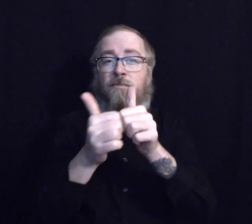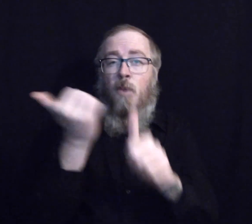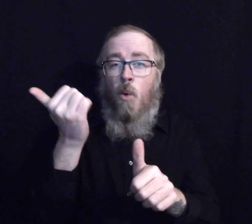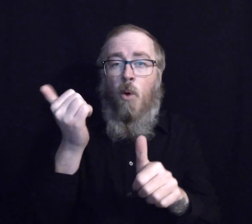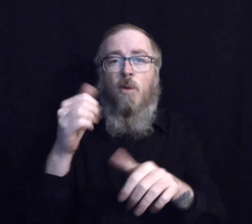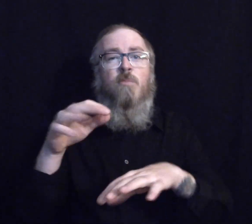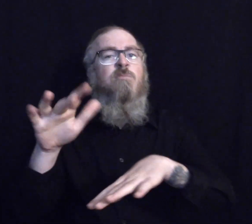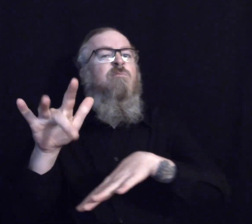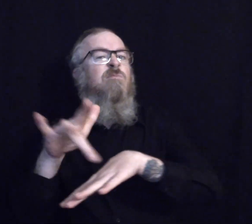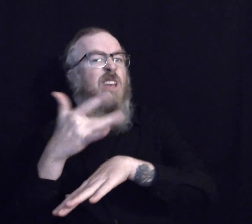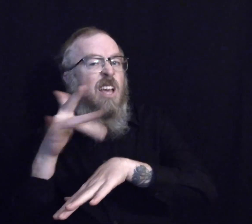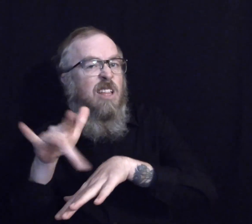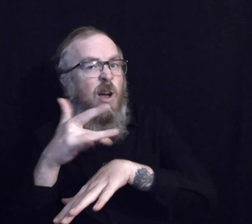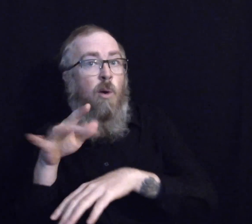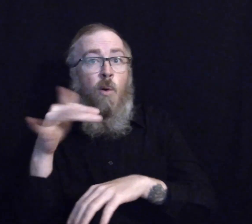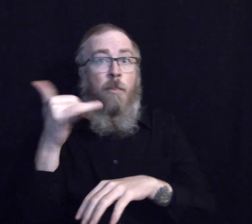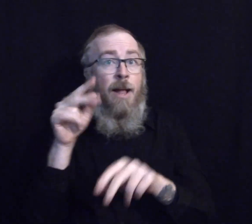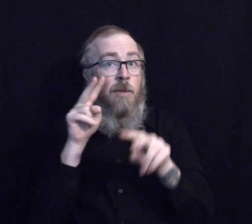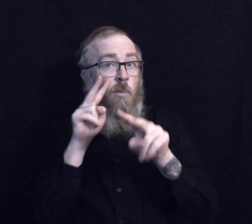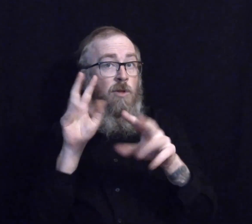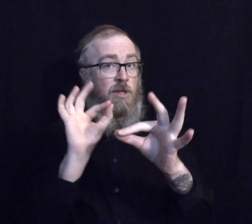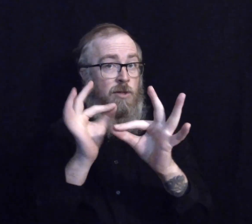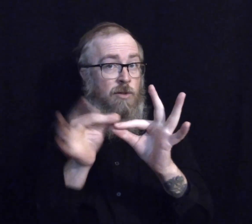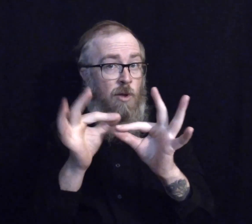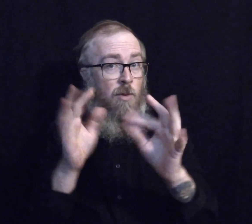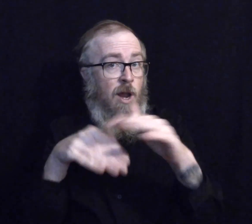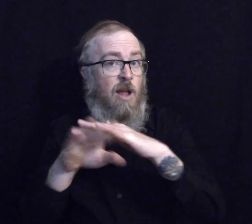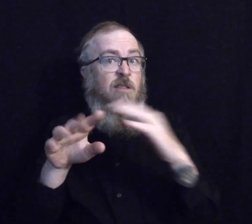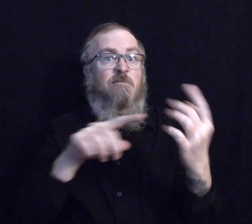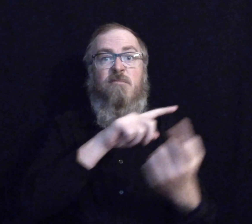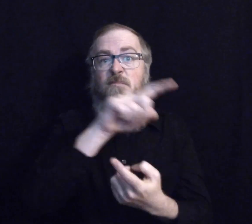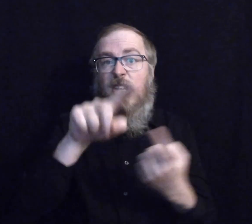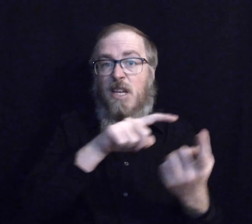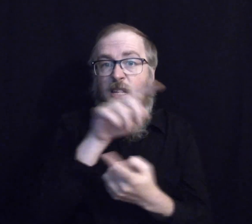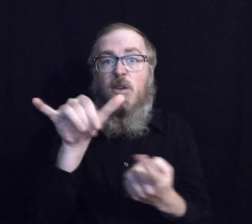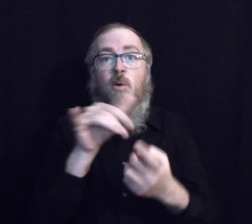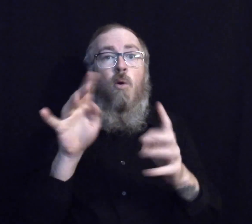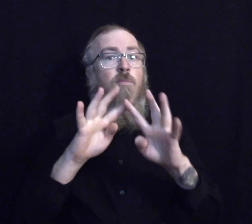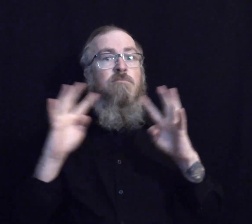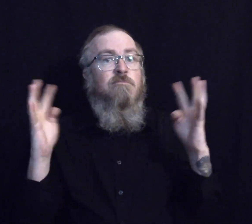watching sport or theatre or an interpreter in a conference or forum type environment.